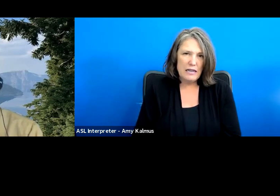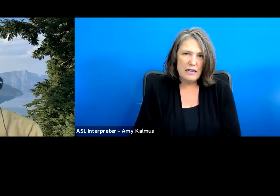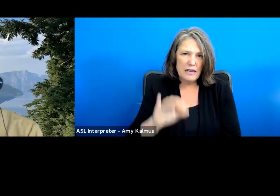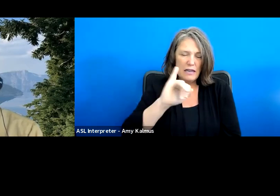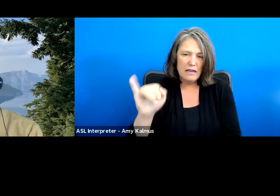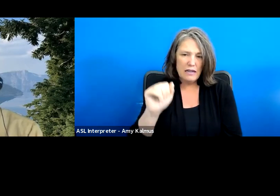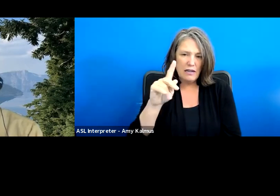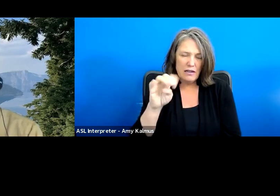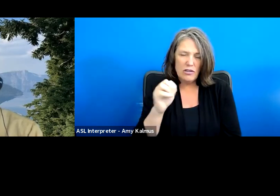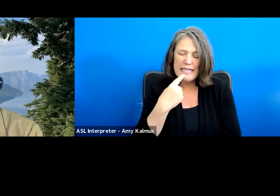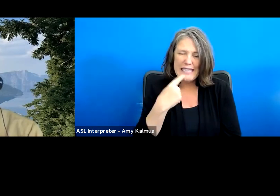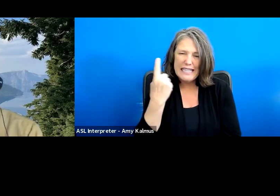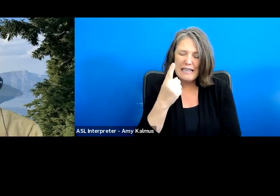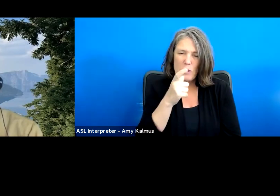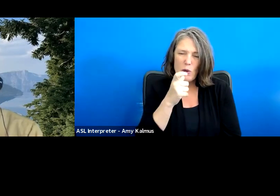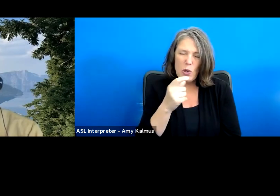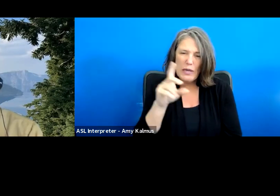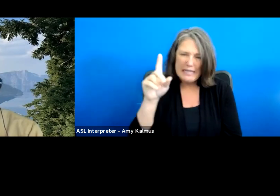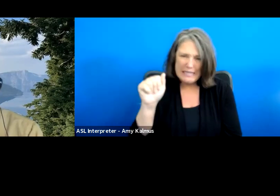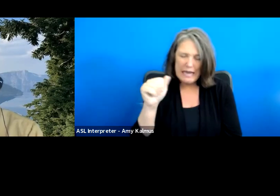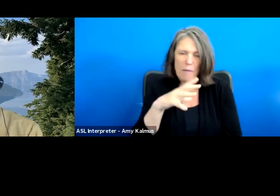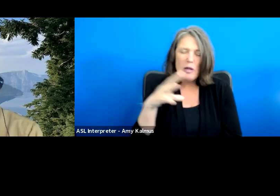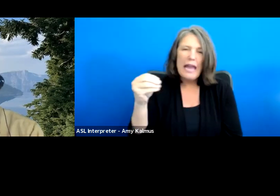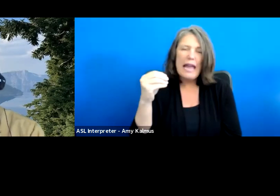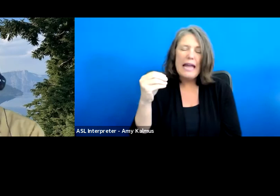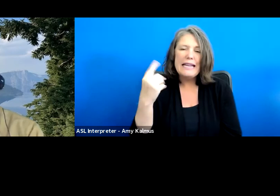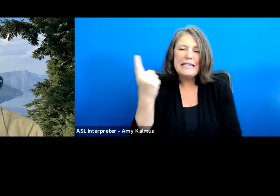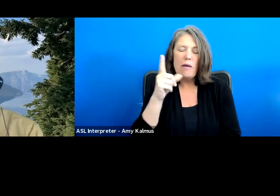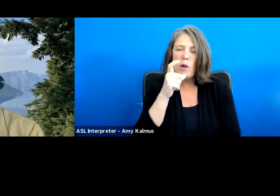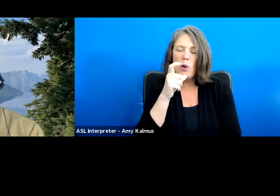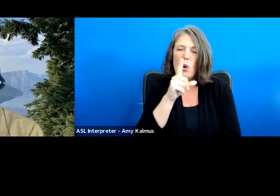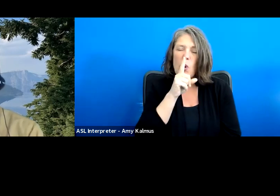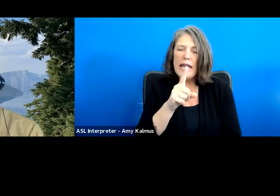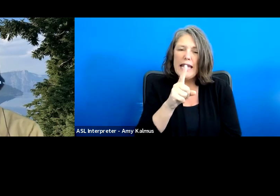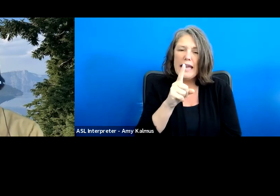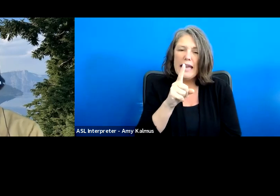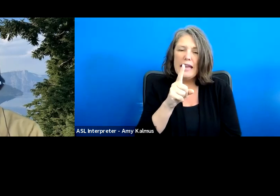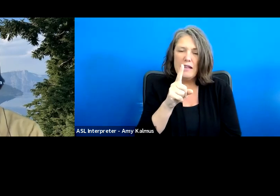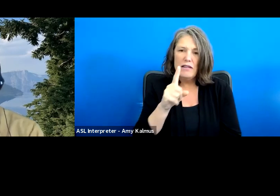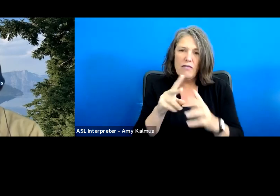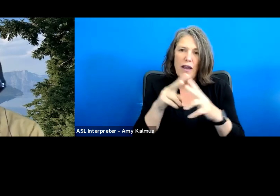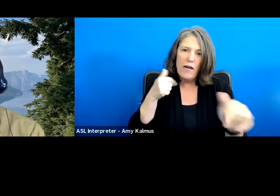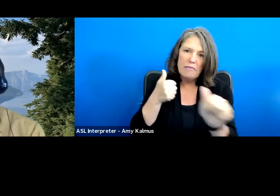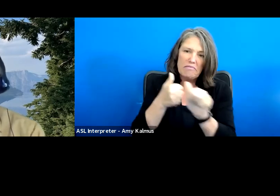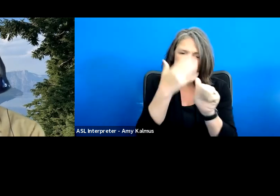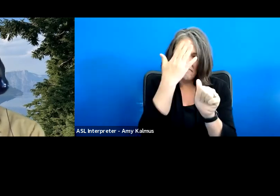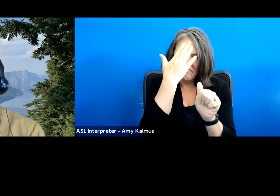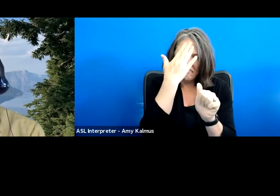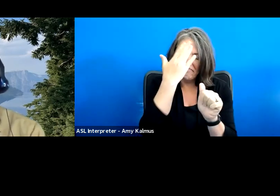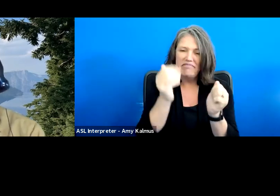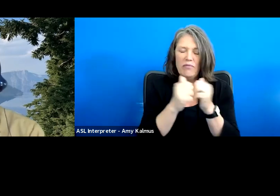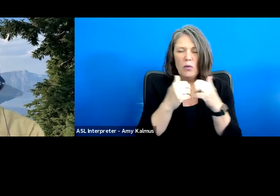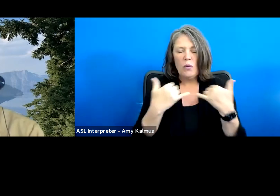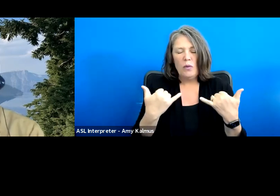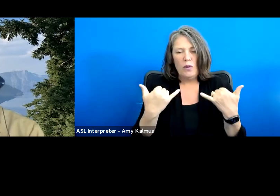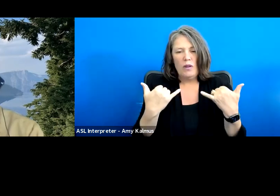of the early answers, someone who is disabled and someone who is very up to date and current with